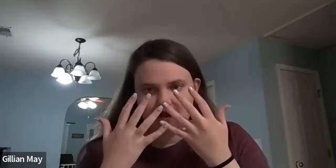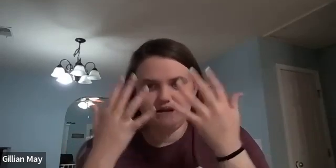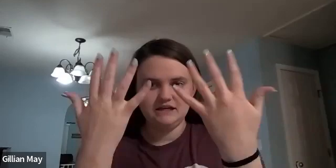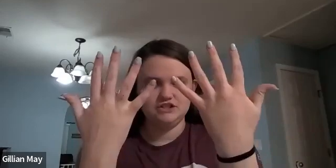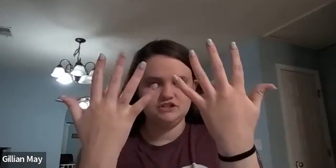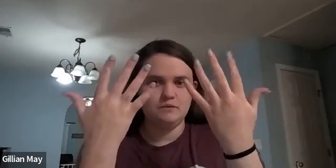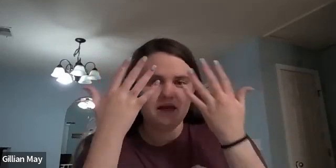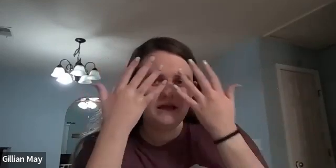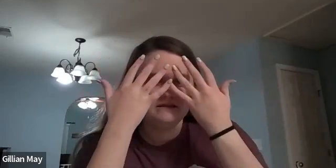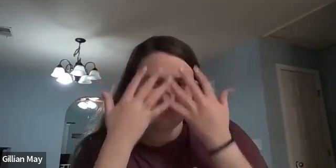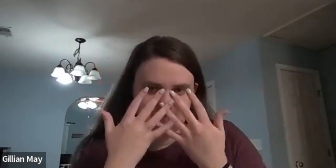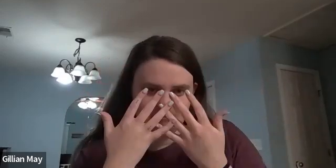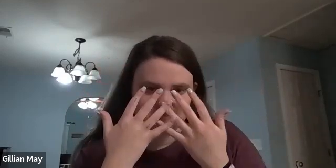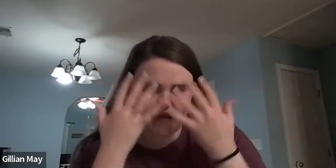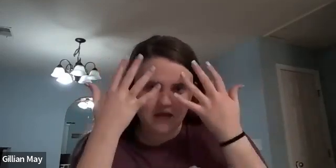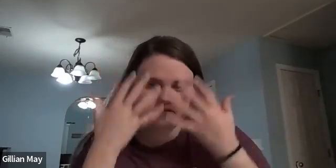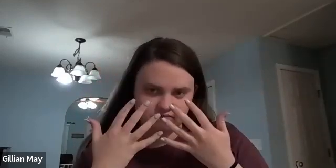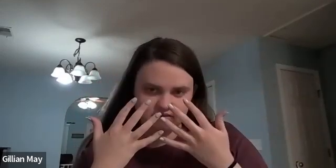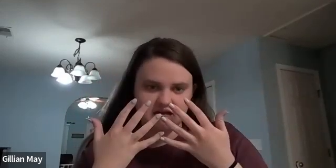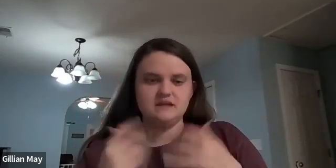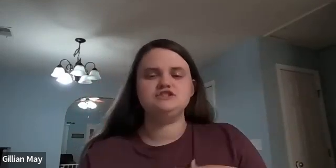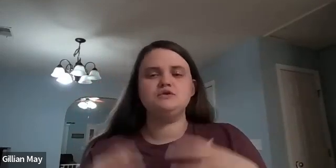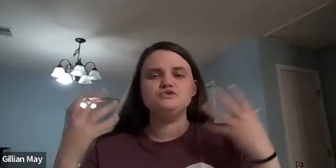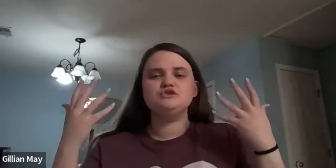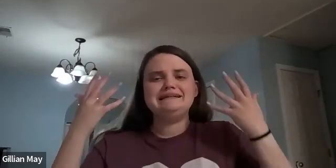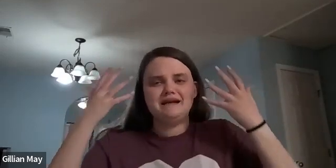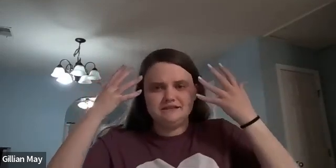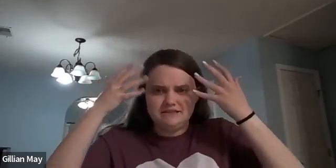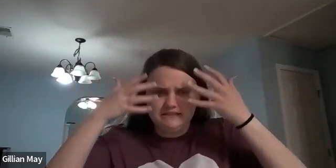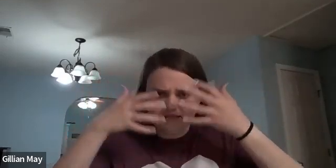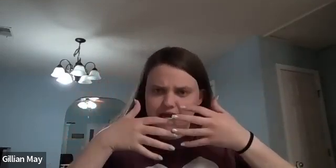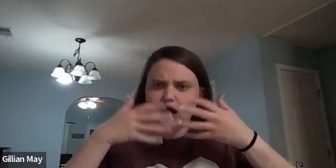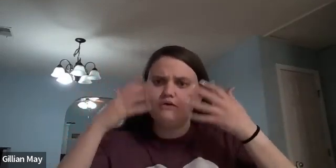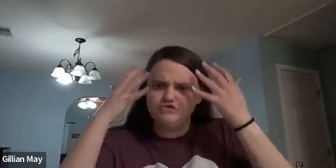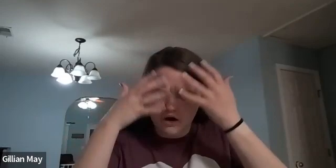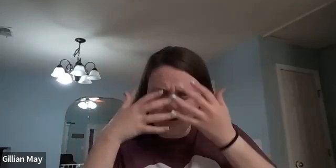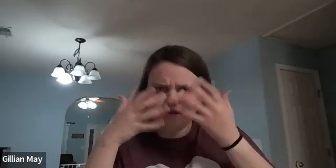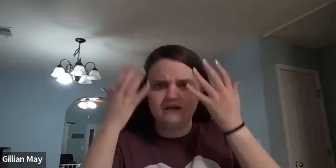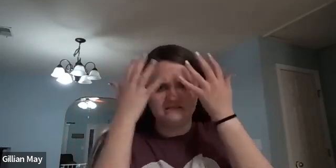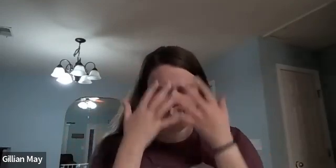sad. It's just open hands down, sad, because you're almost looking kind of down, dark, kind of